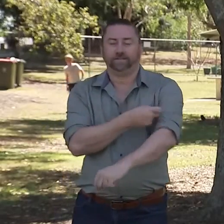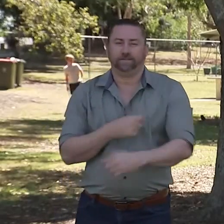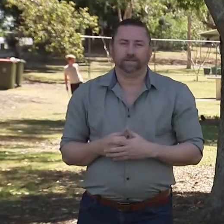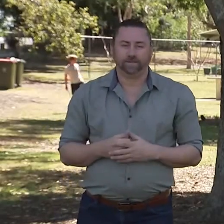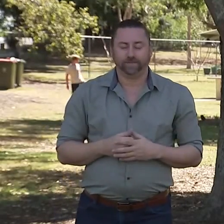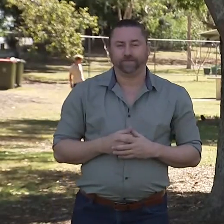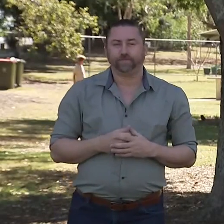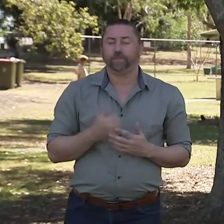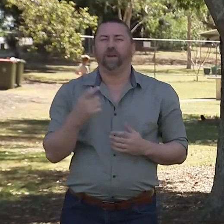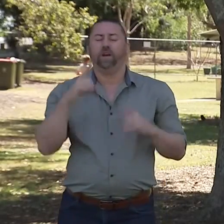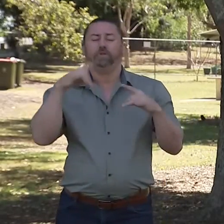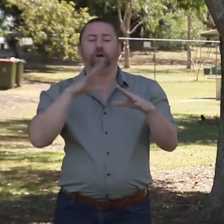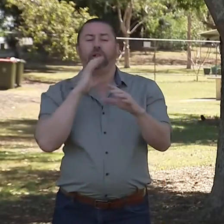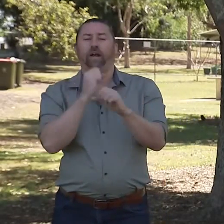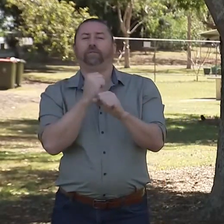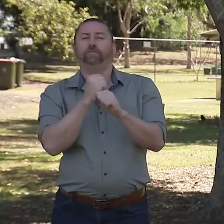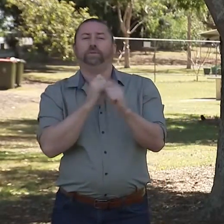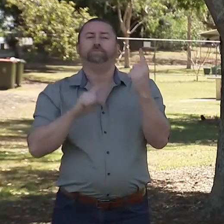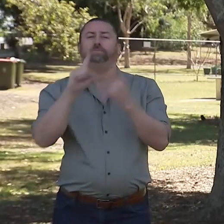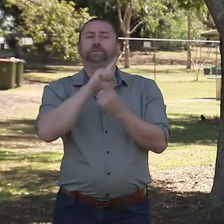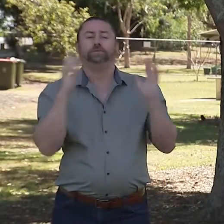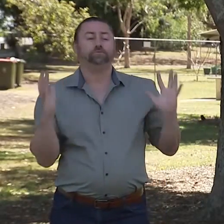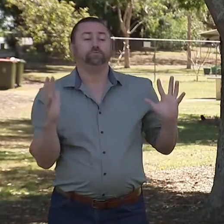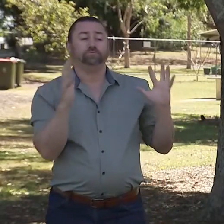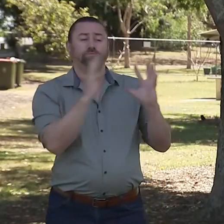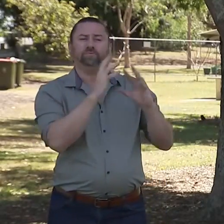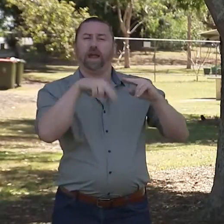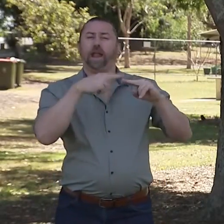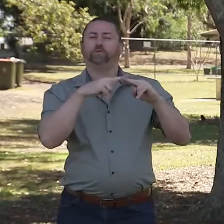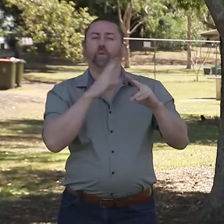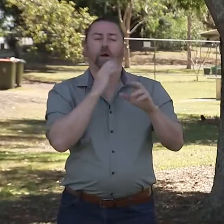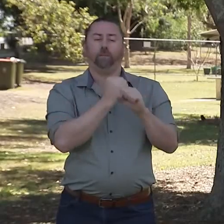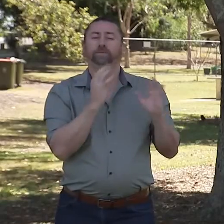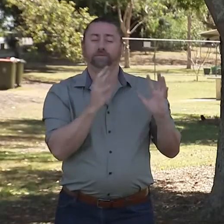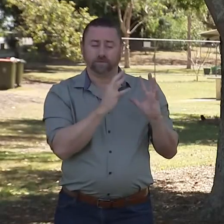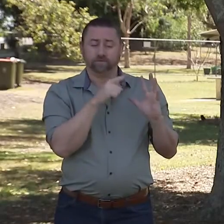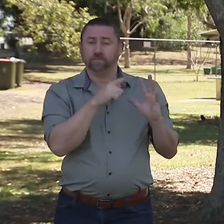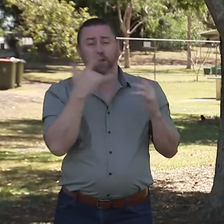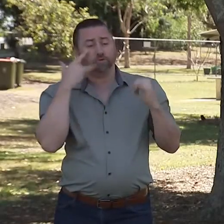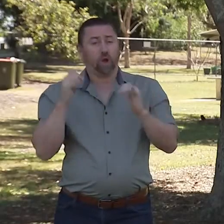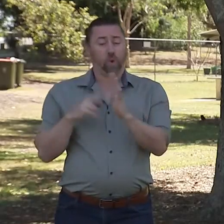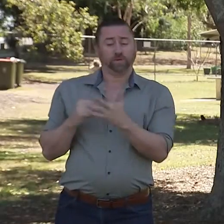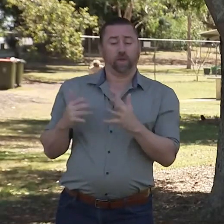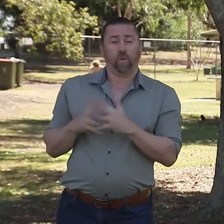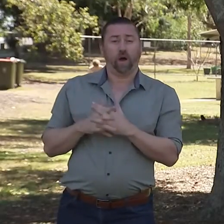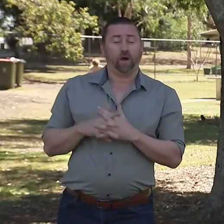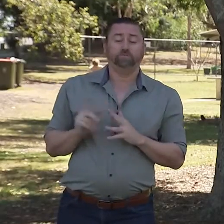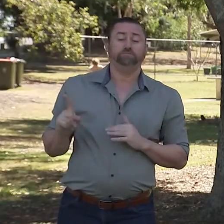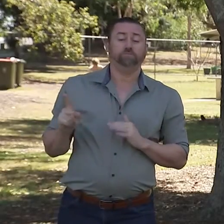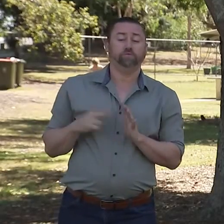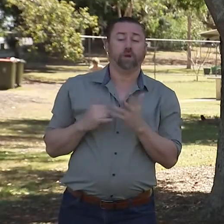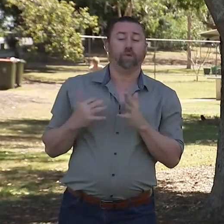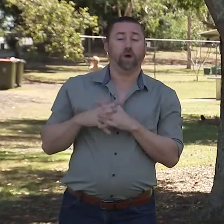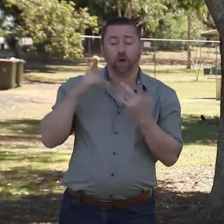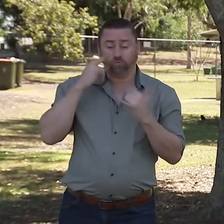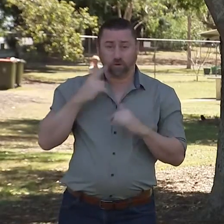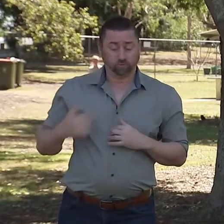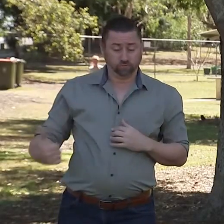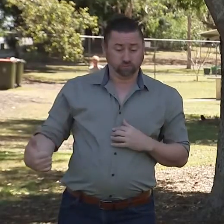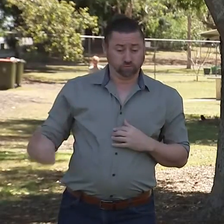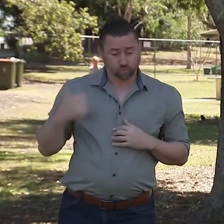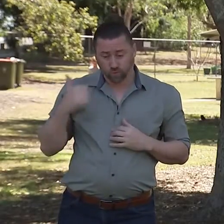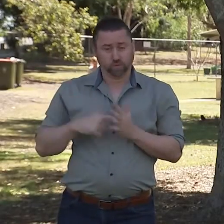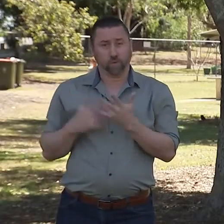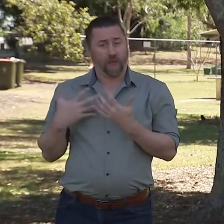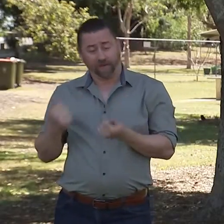And what was discussed at National Cabinet was that there'd be a trial happening through New South Wales, and let's see how that trial works. I mean, I think that's great. It's